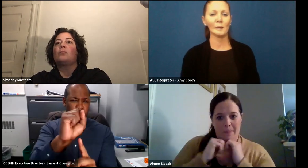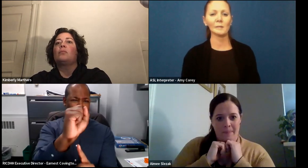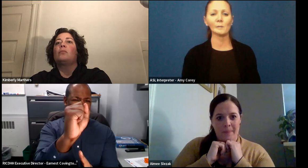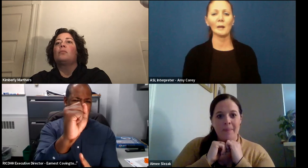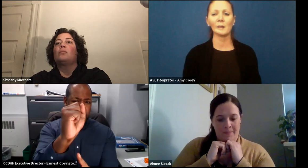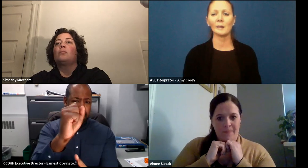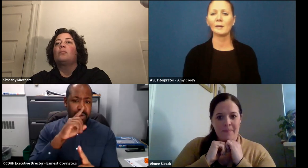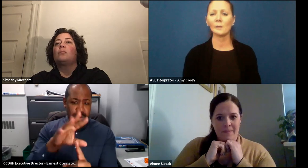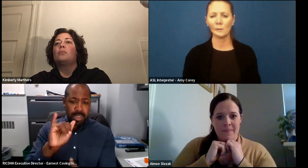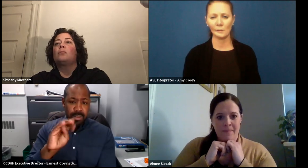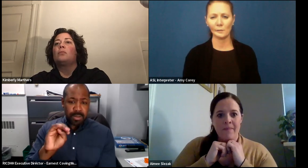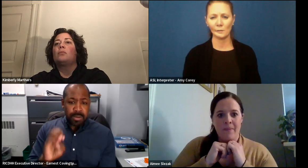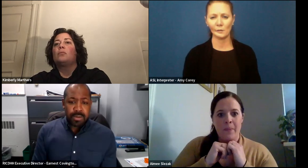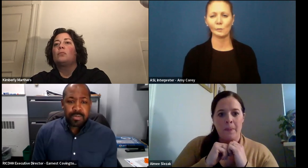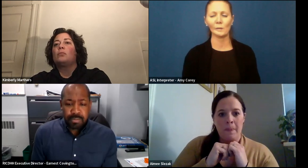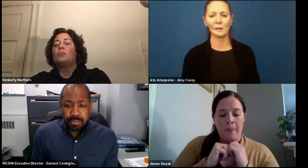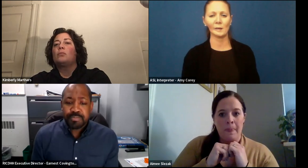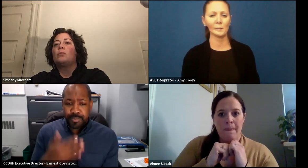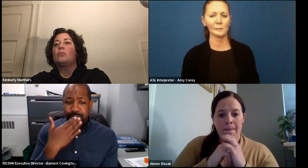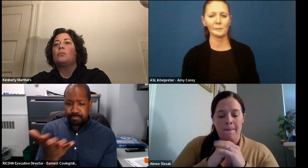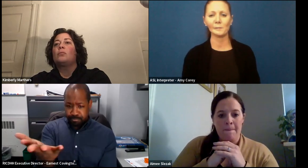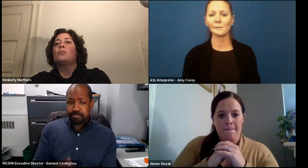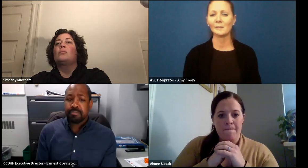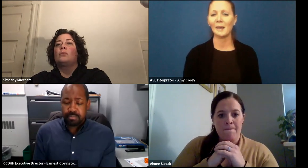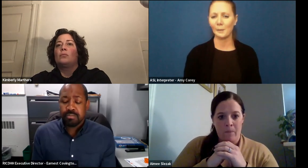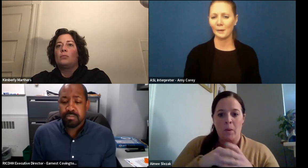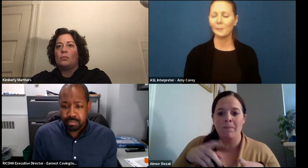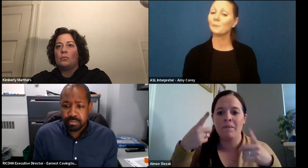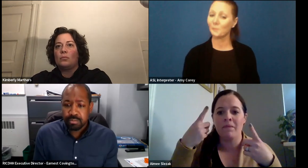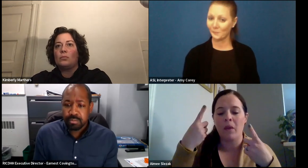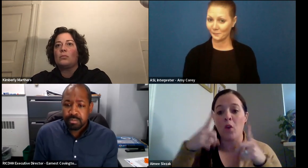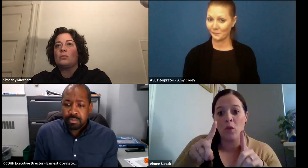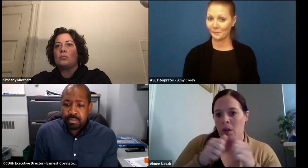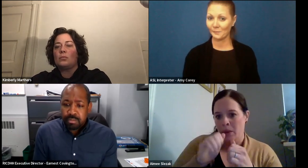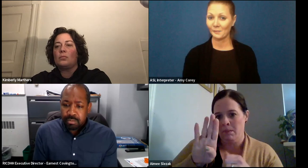Would you mind spotlighting just 1 second? Amy?